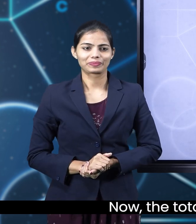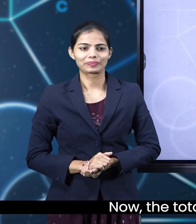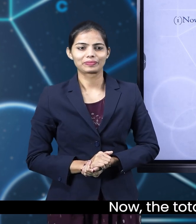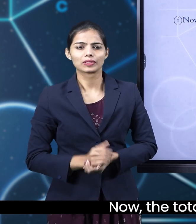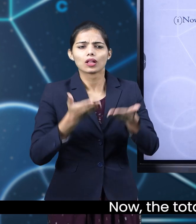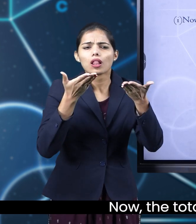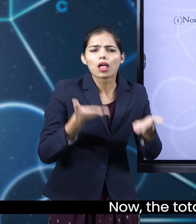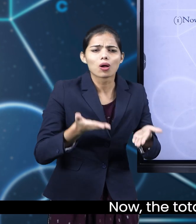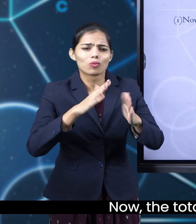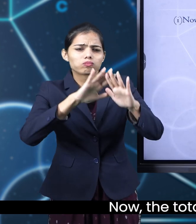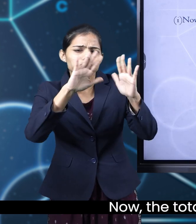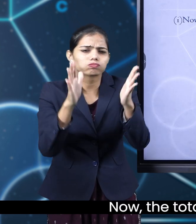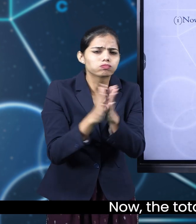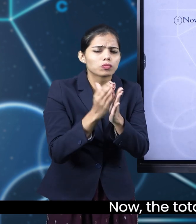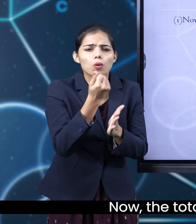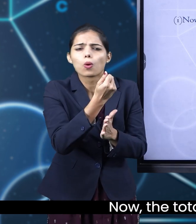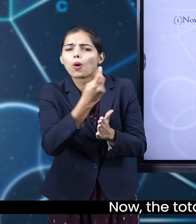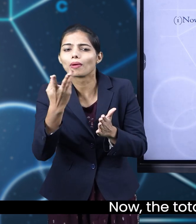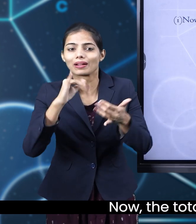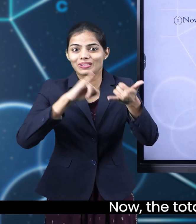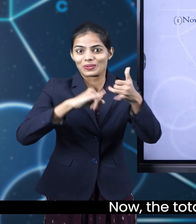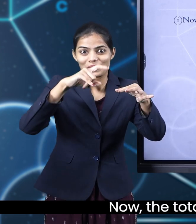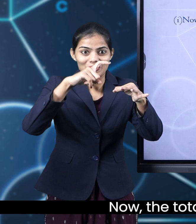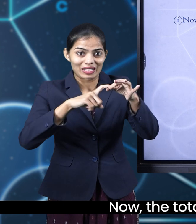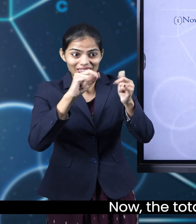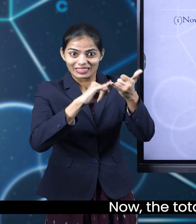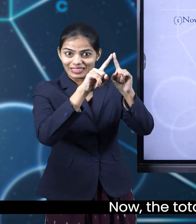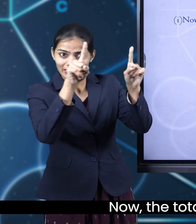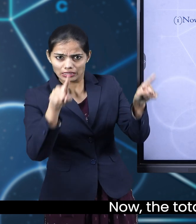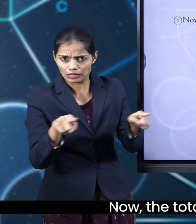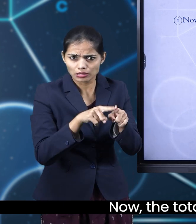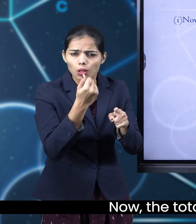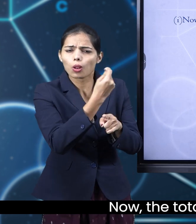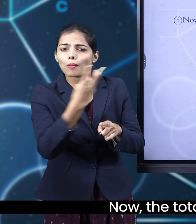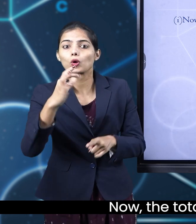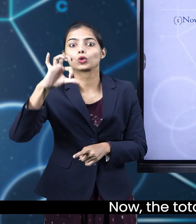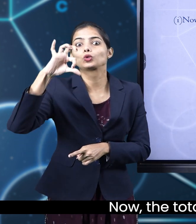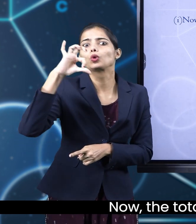Now, the total number of squares in the figure is equal to 9.